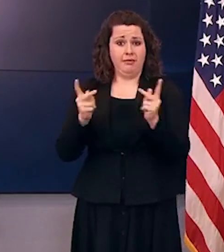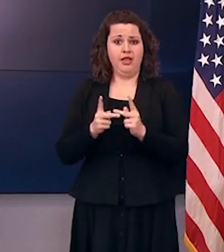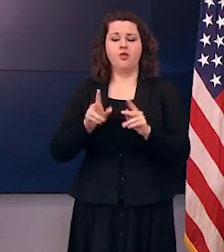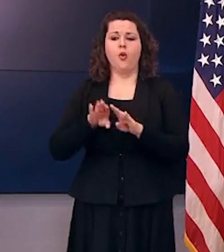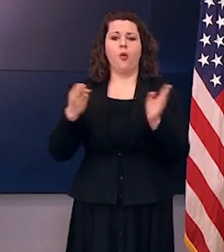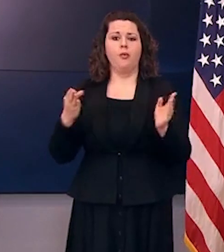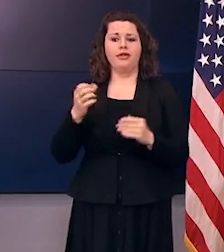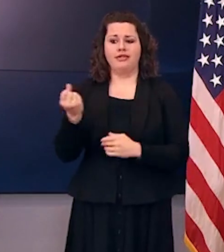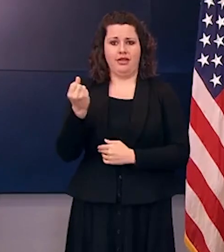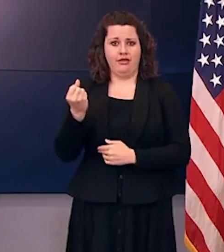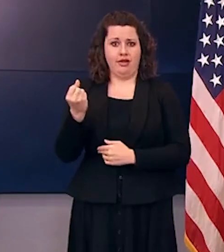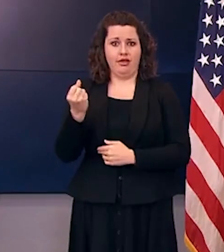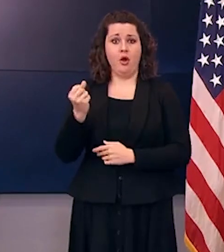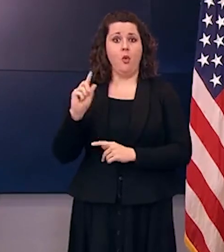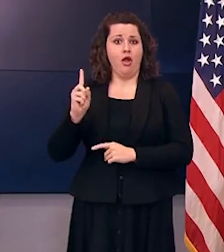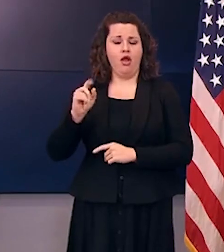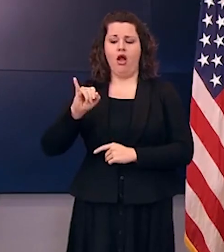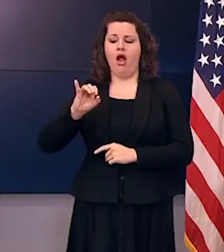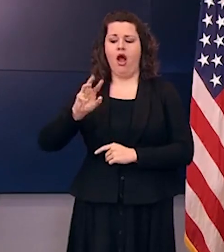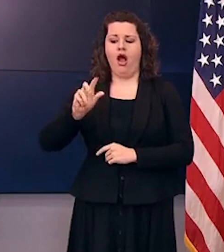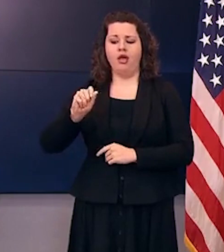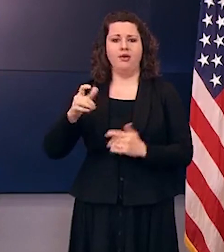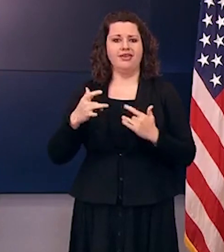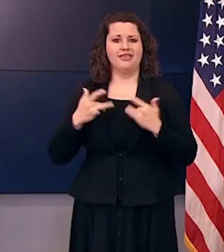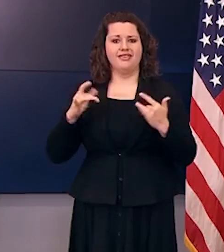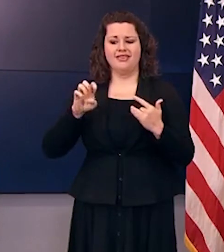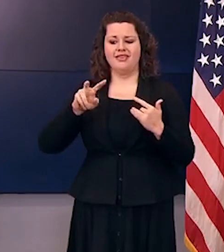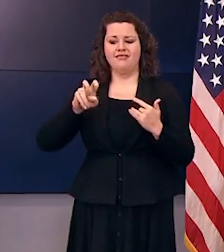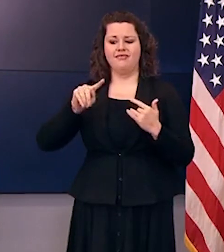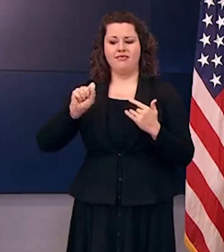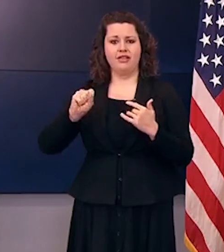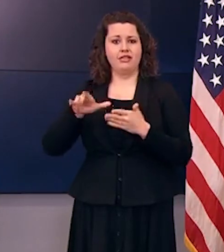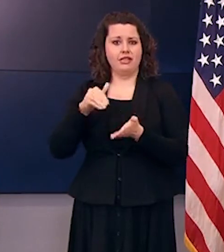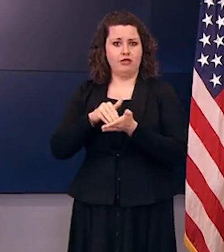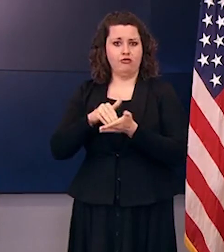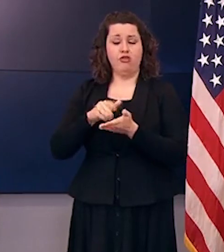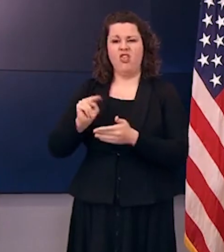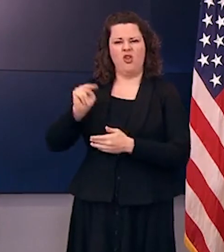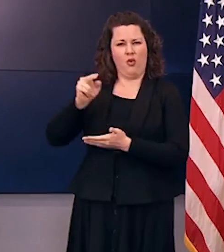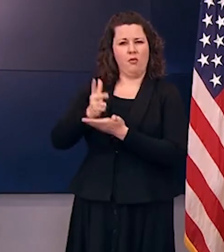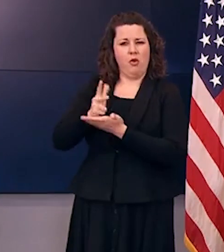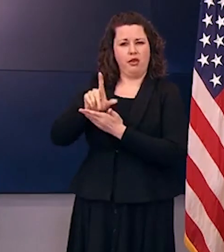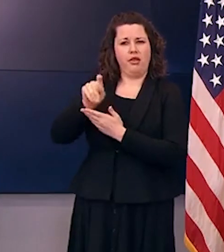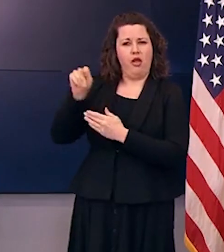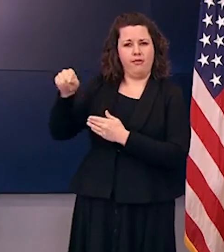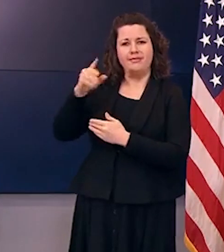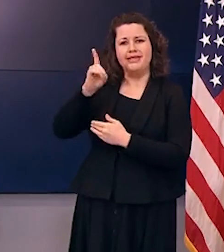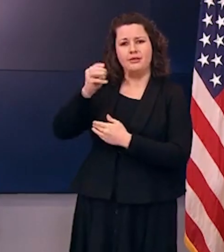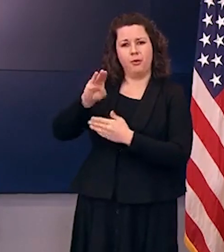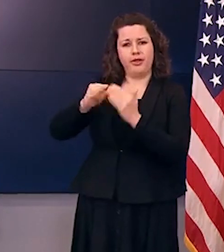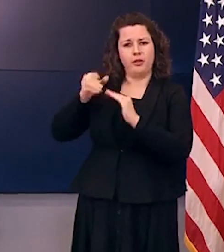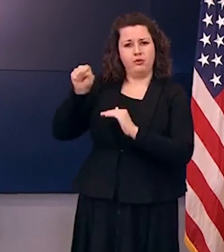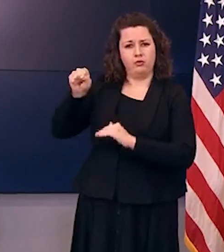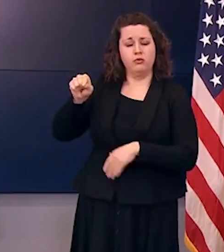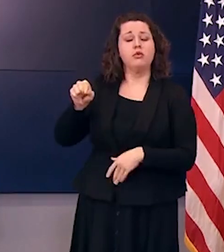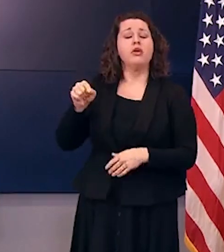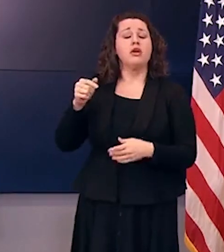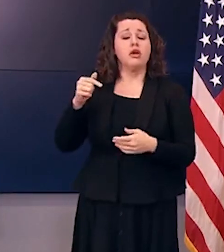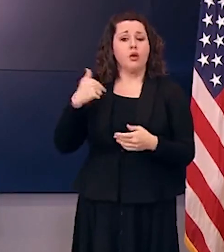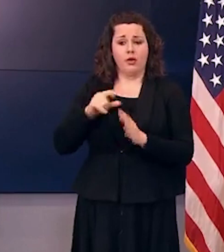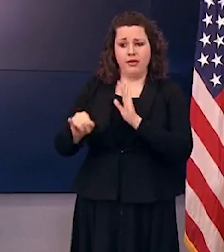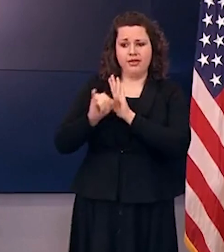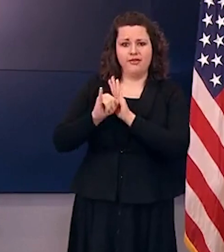on Saturday at the Iowa Event Center, the north parking lot in downtown Des Moines. And we're